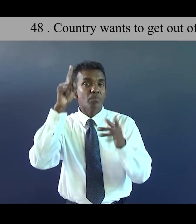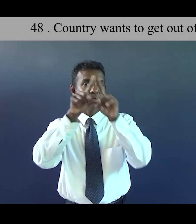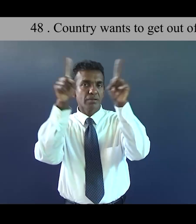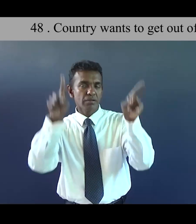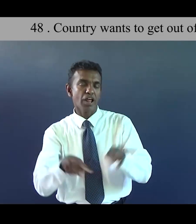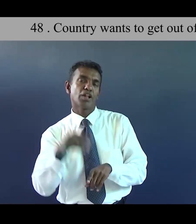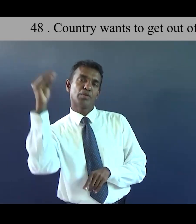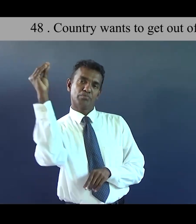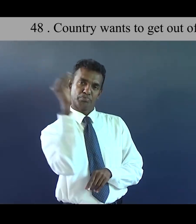arrived.